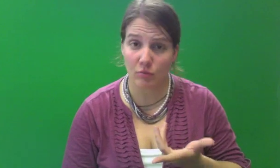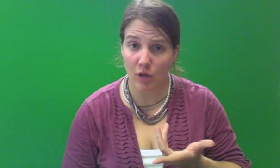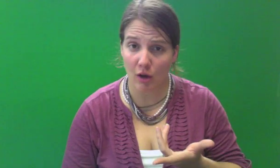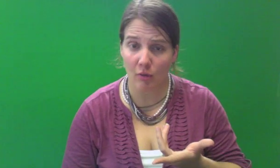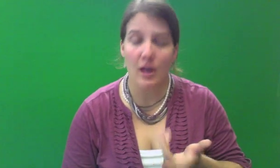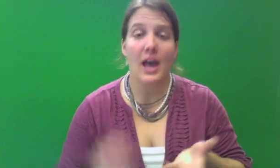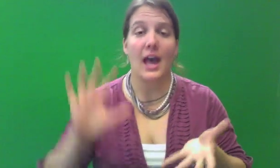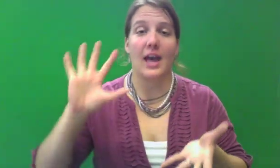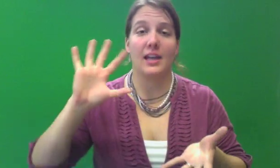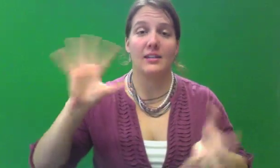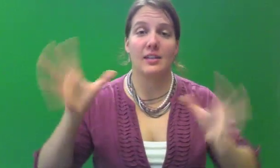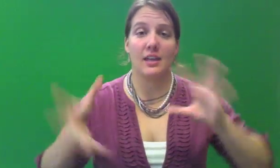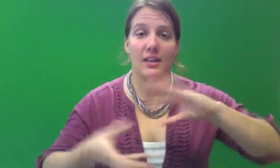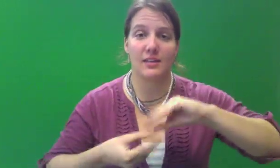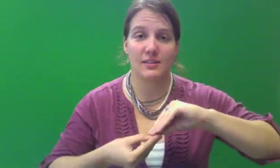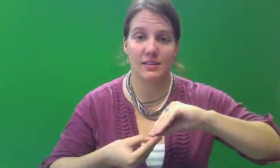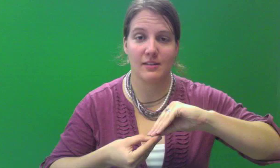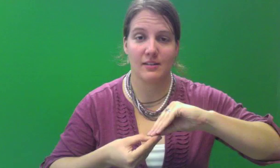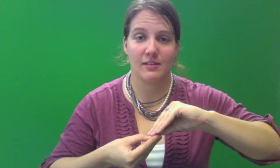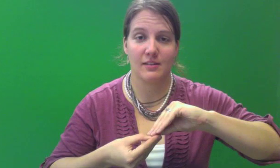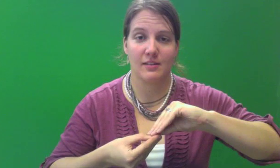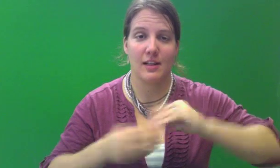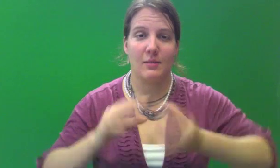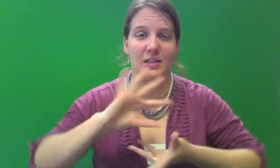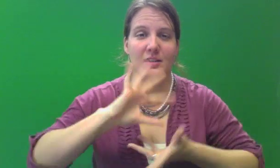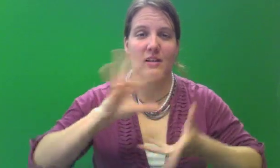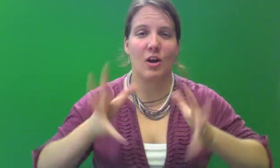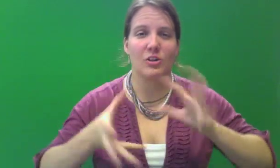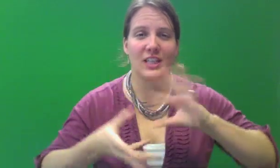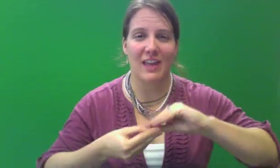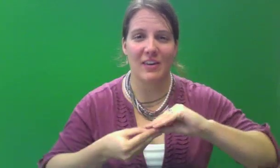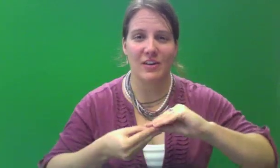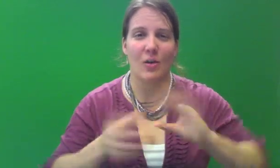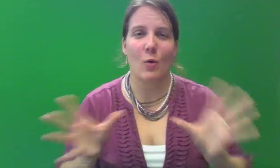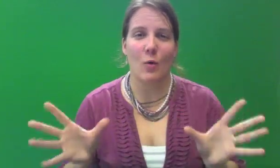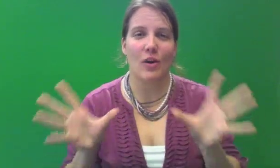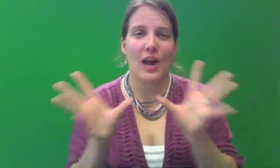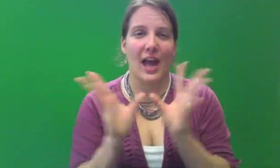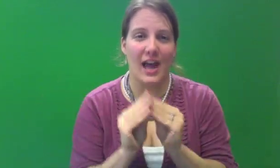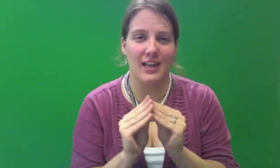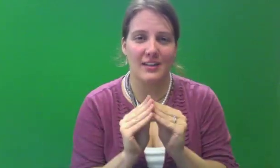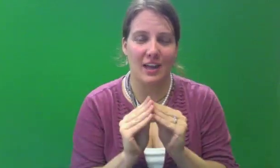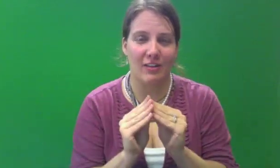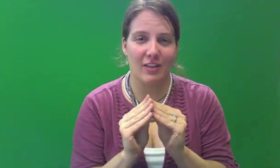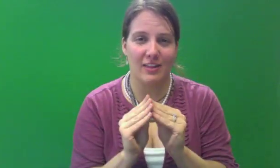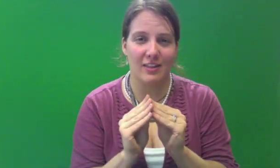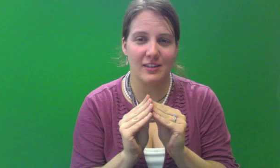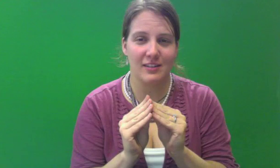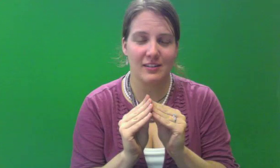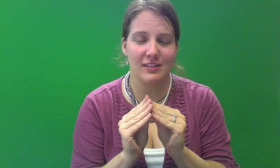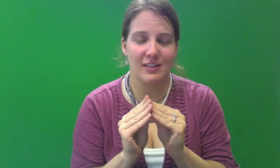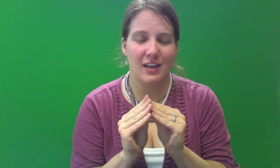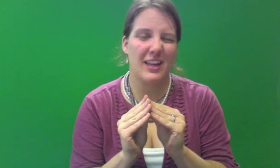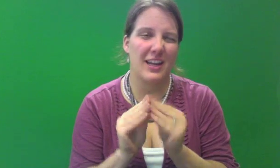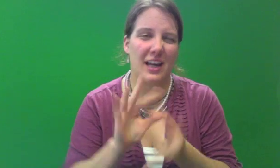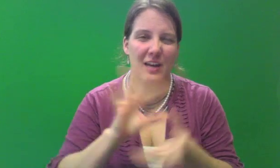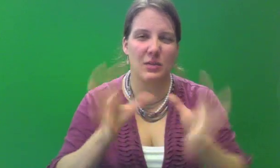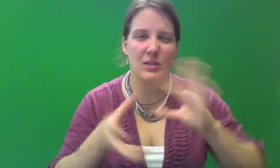know adding is like this, means all together, or add together like this. They can kind of be